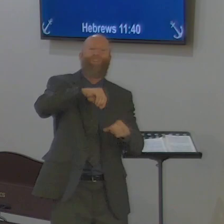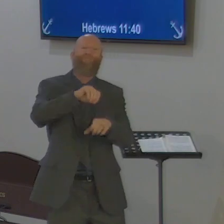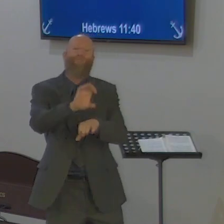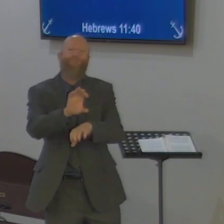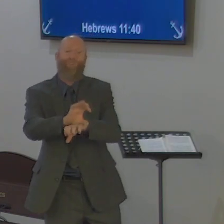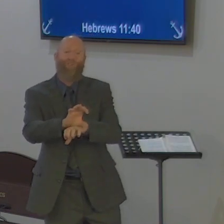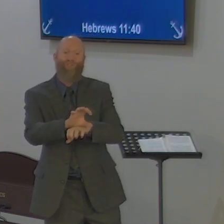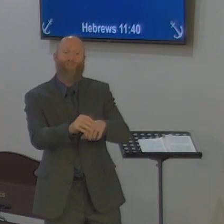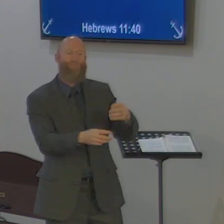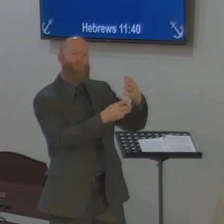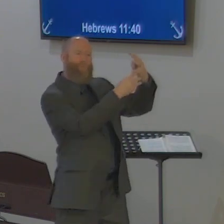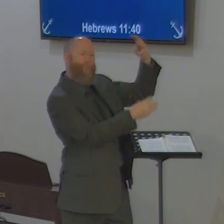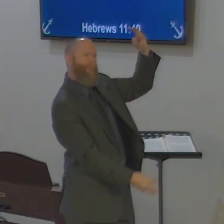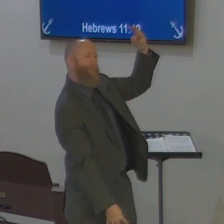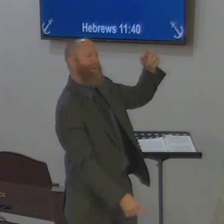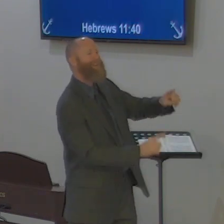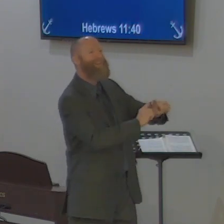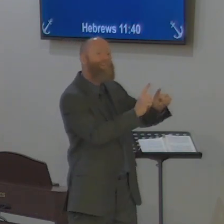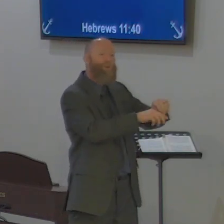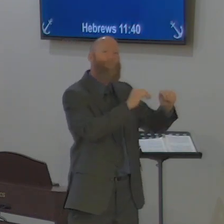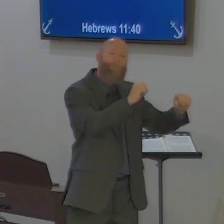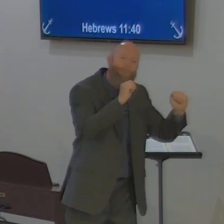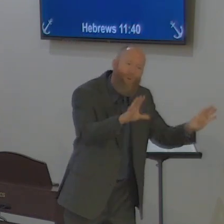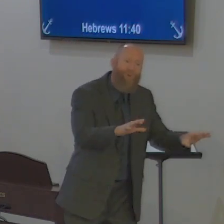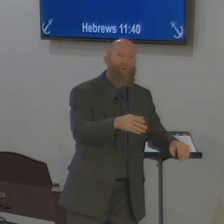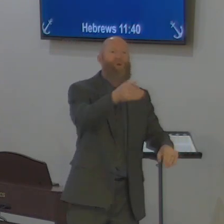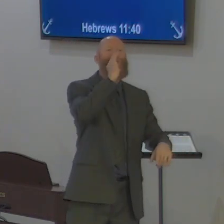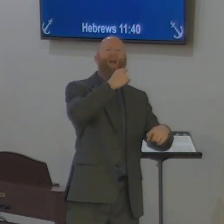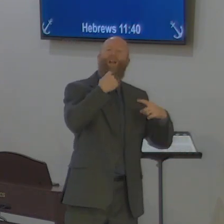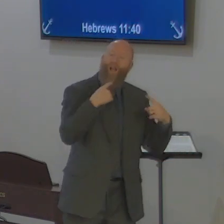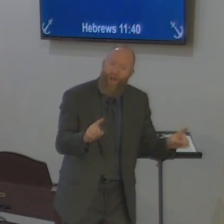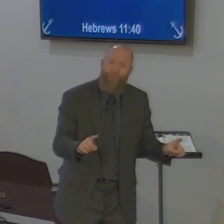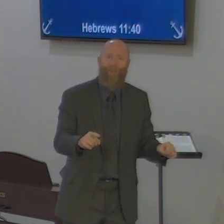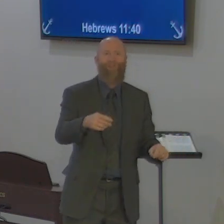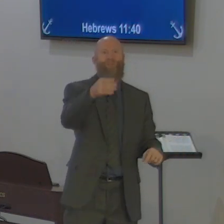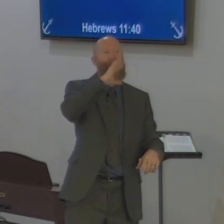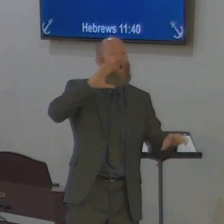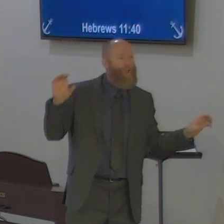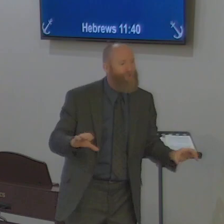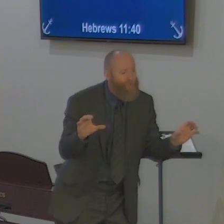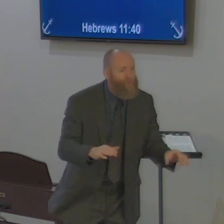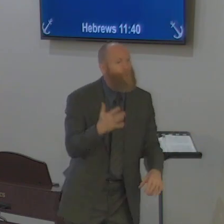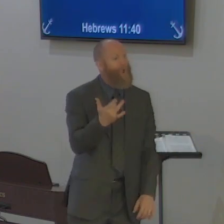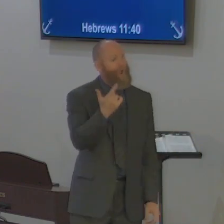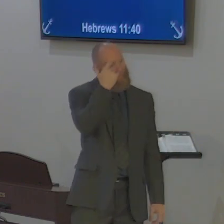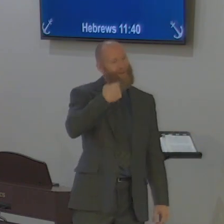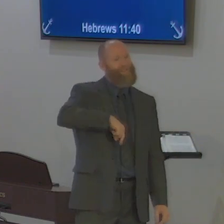and the great things that God accomplished because of someone's faith.